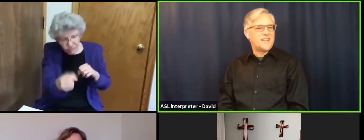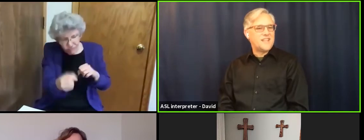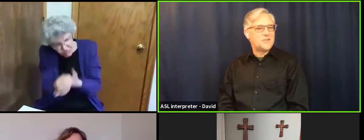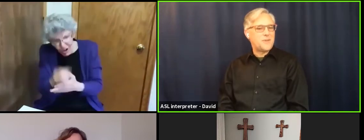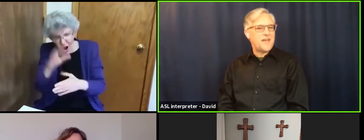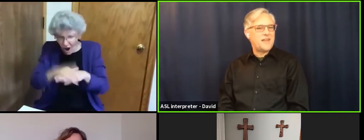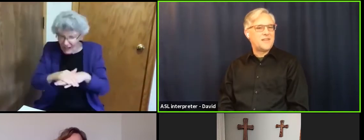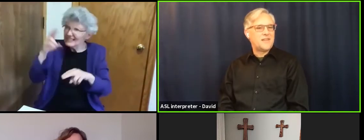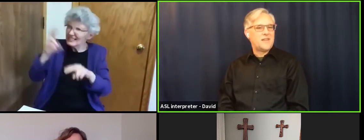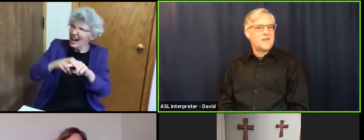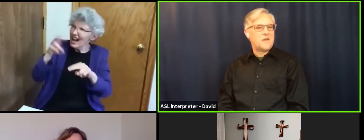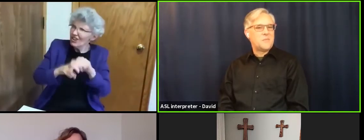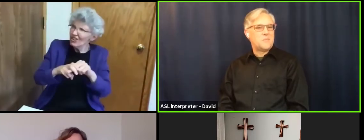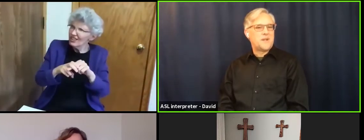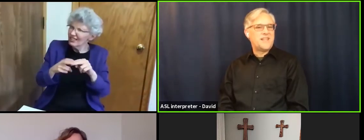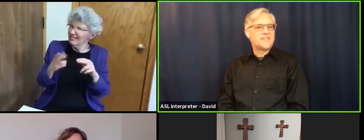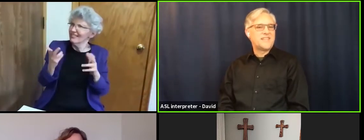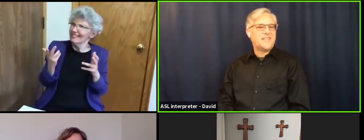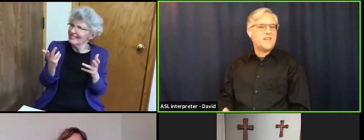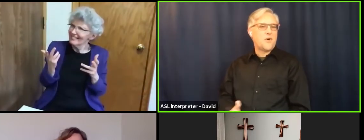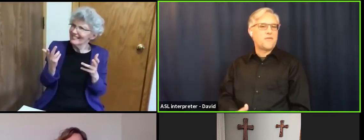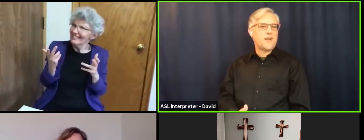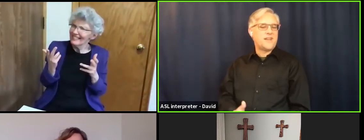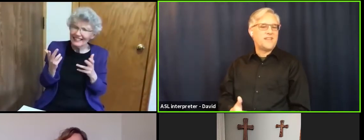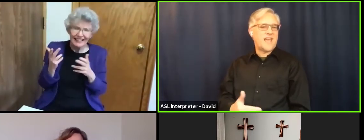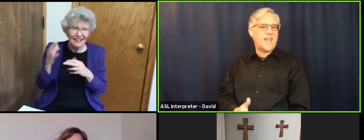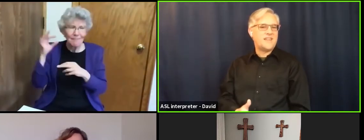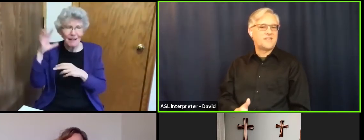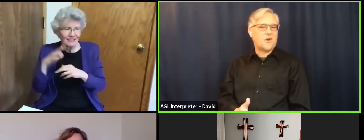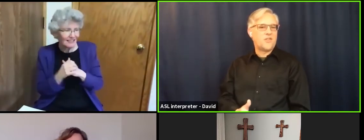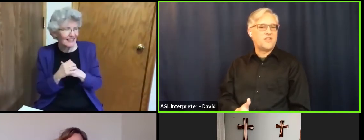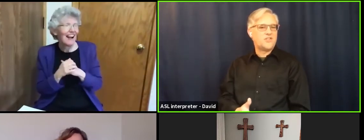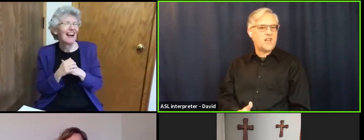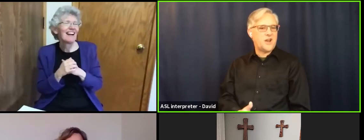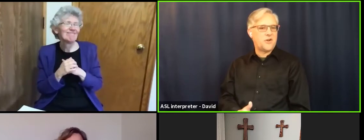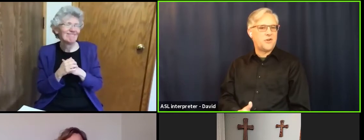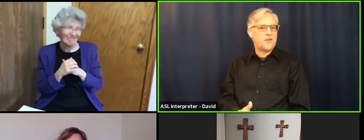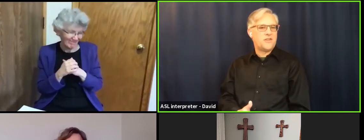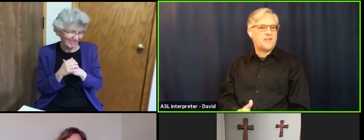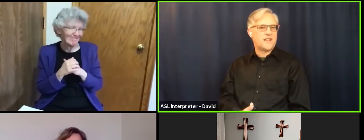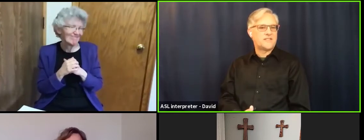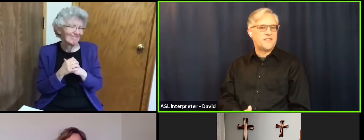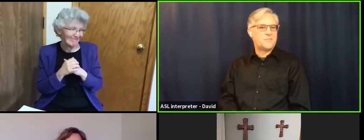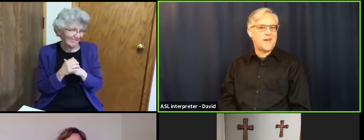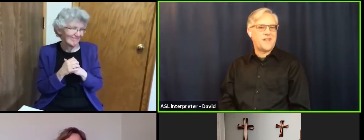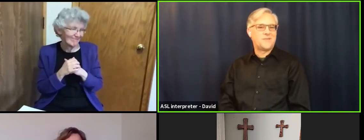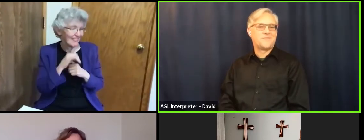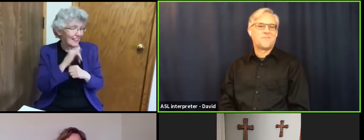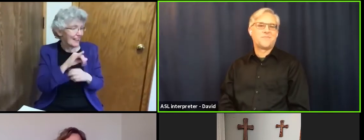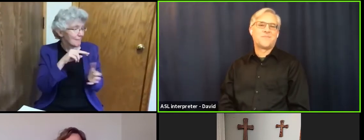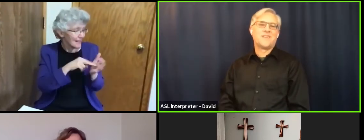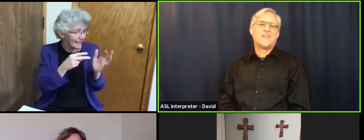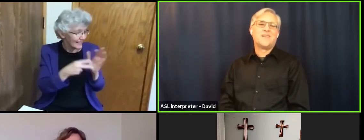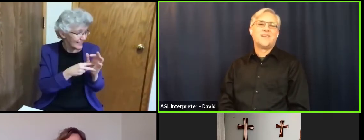He's still in his bed, but he's leaning over and his head is on the chair next to the